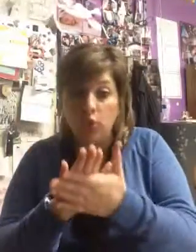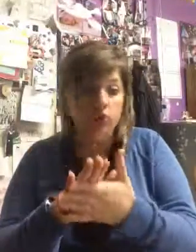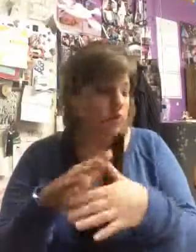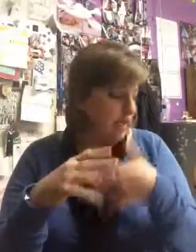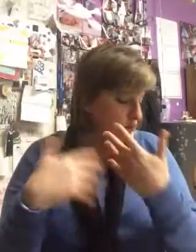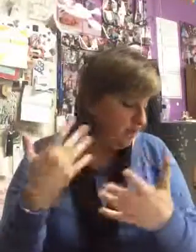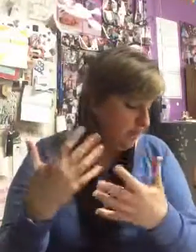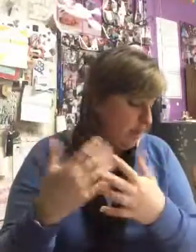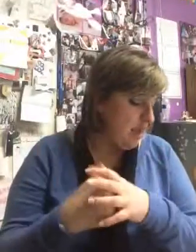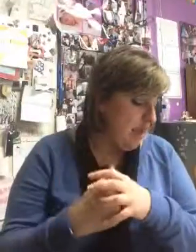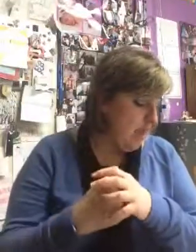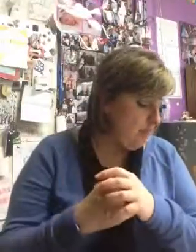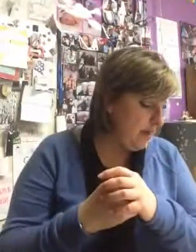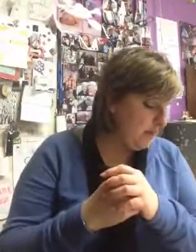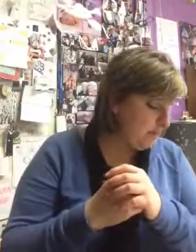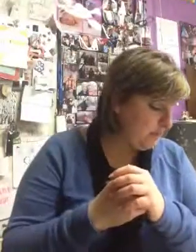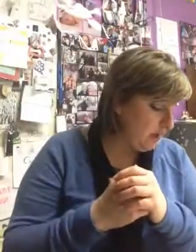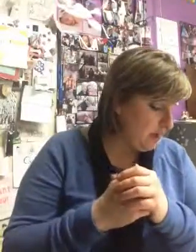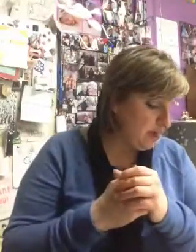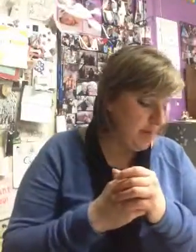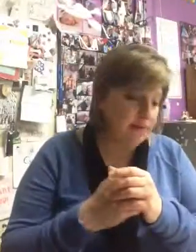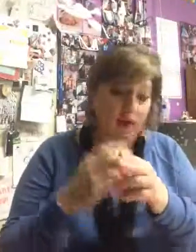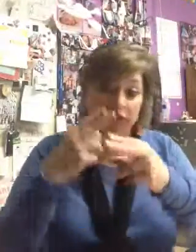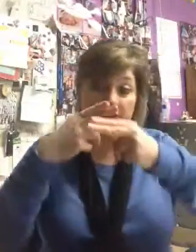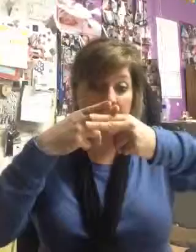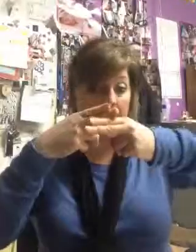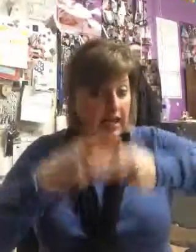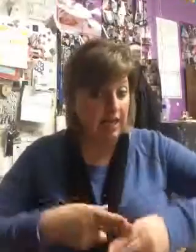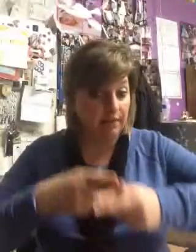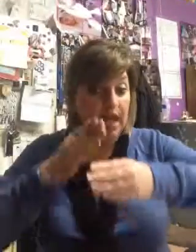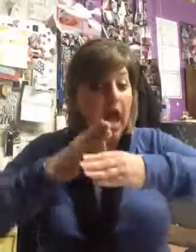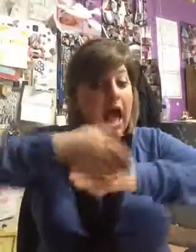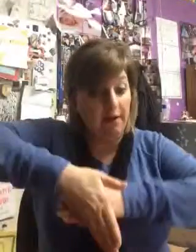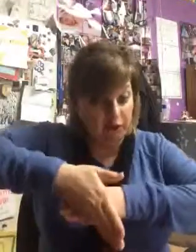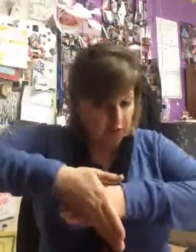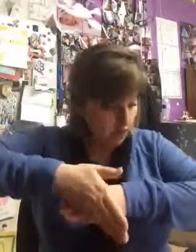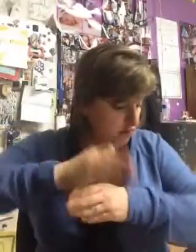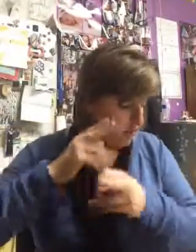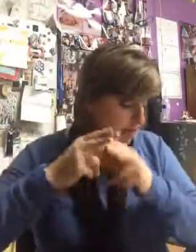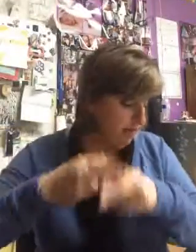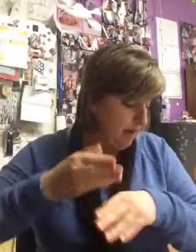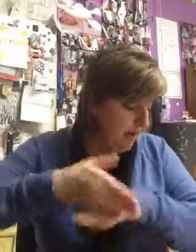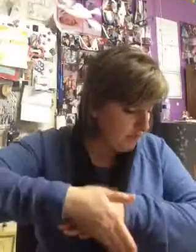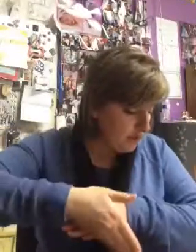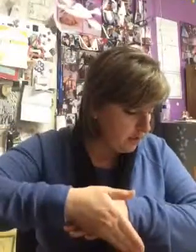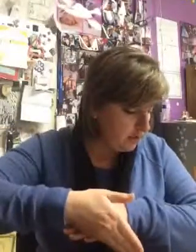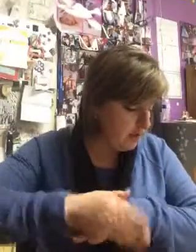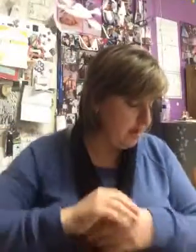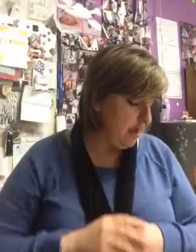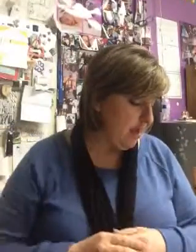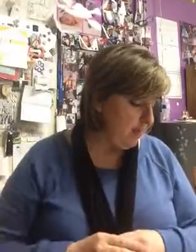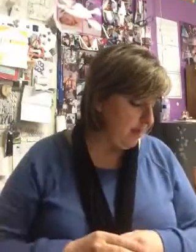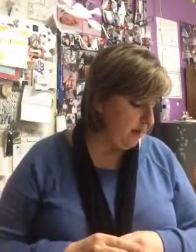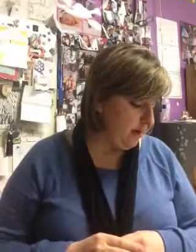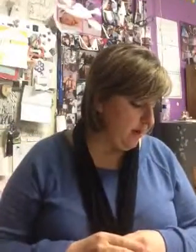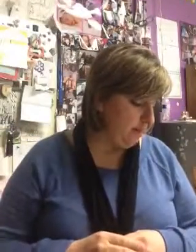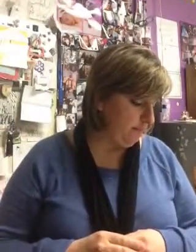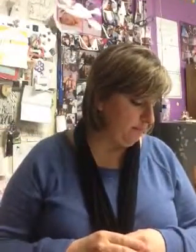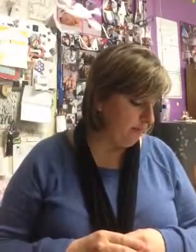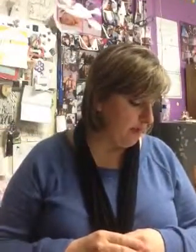schools, that sort of thing. And then named after, you could say named after. So named after, and then